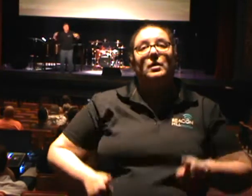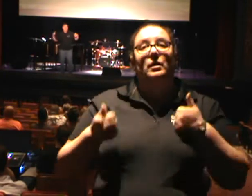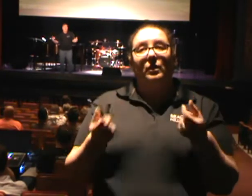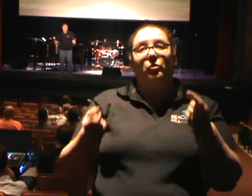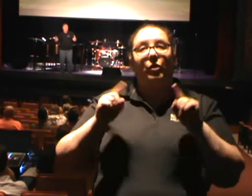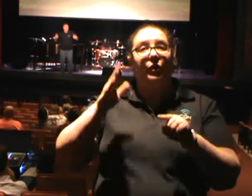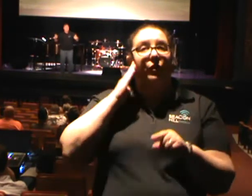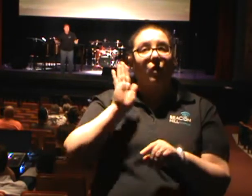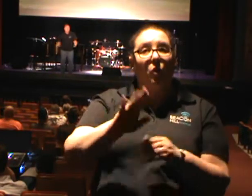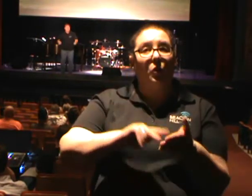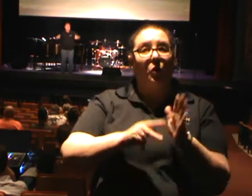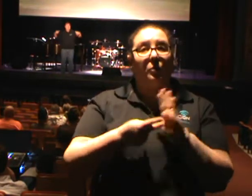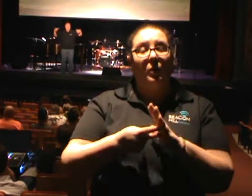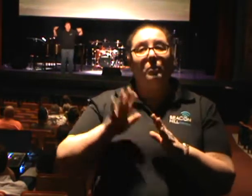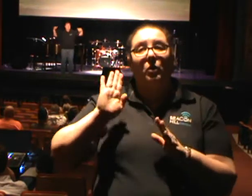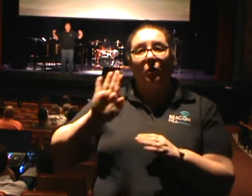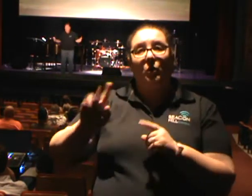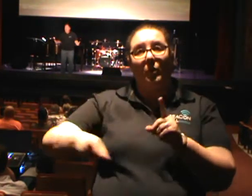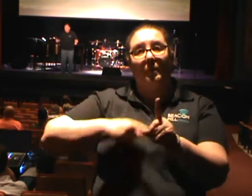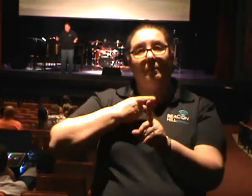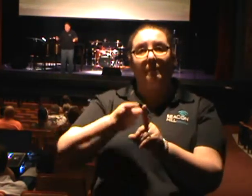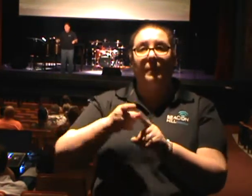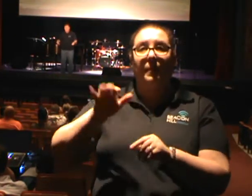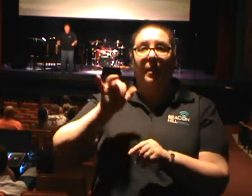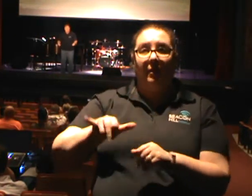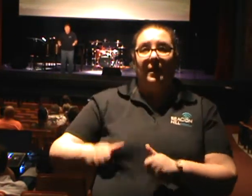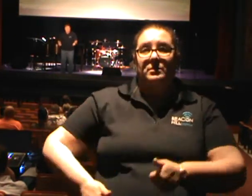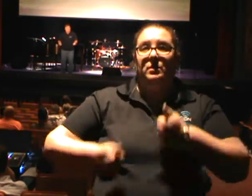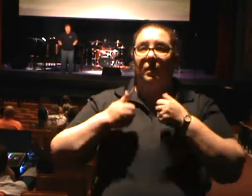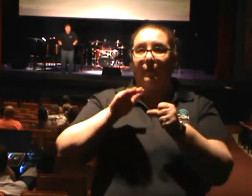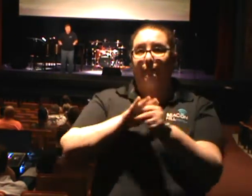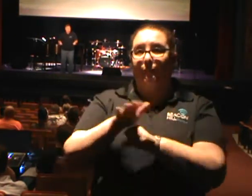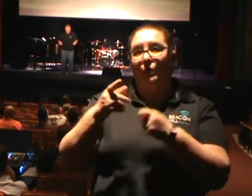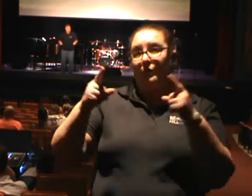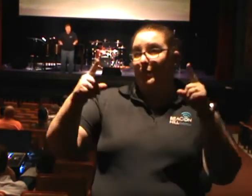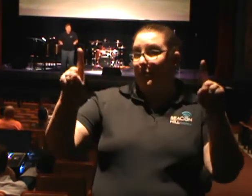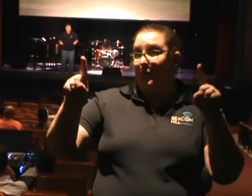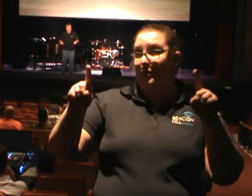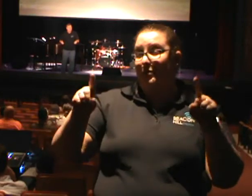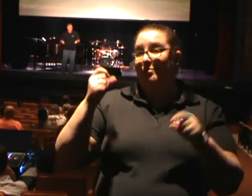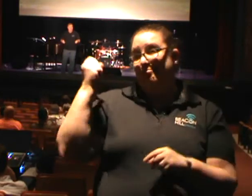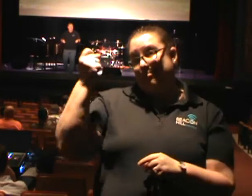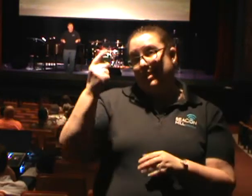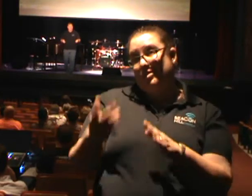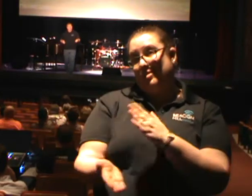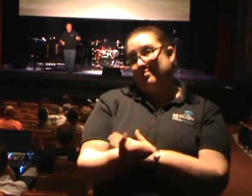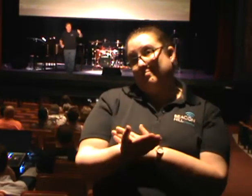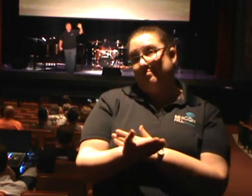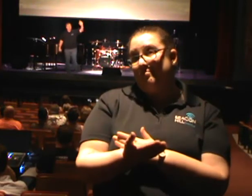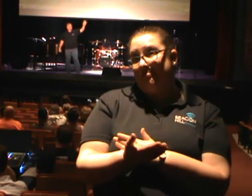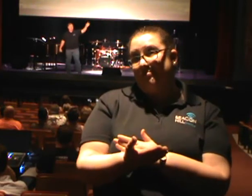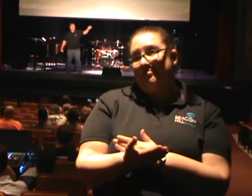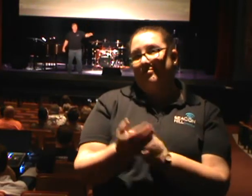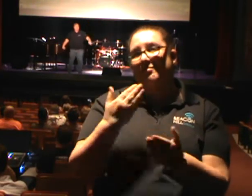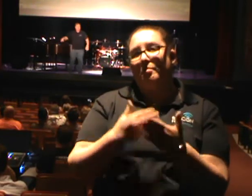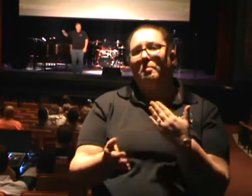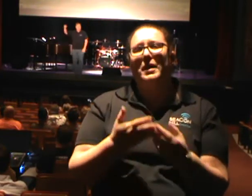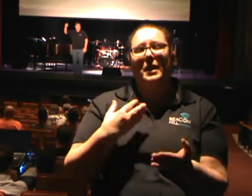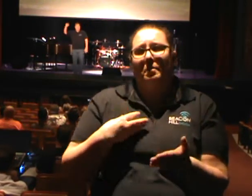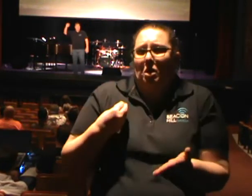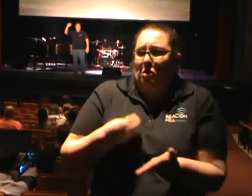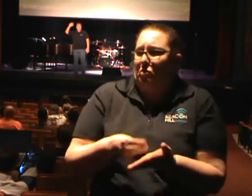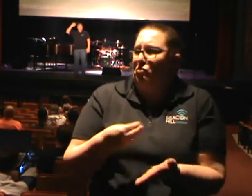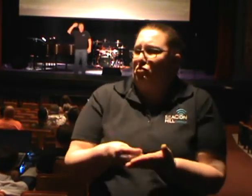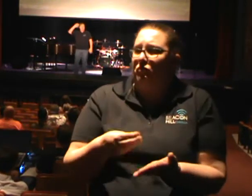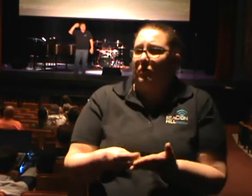purpose, when you know your mission, that is a life full of abundance. Are you with me this morning? You may be rich. You